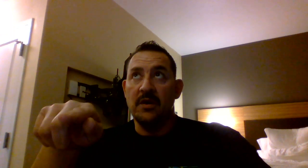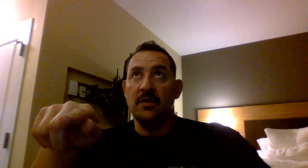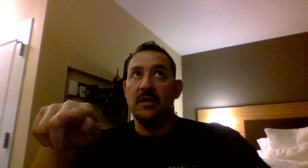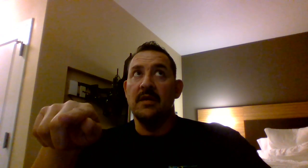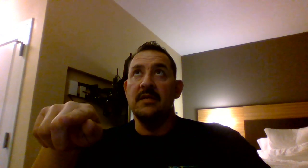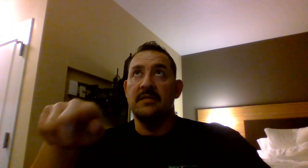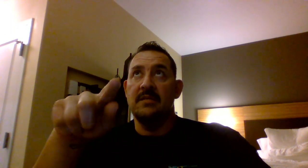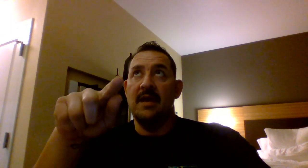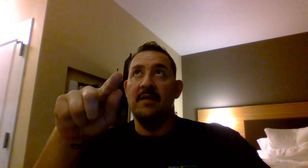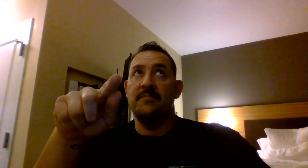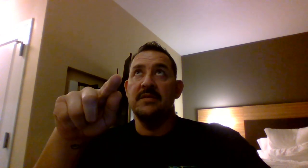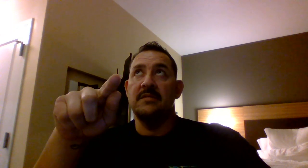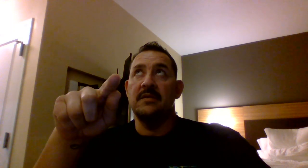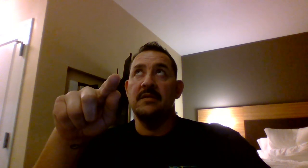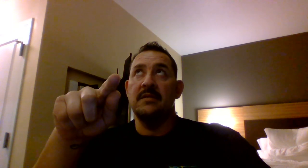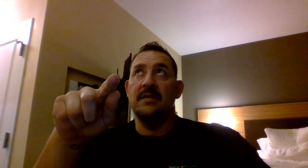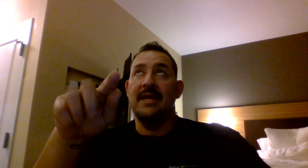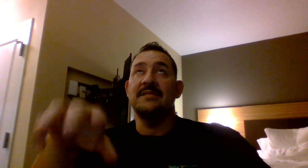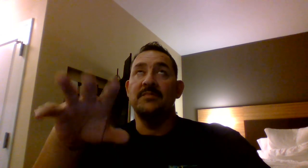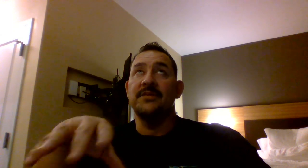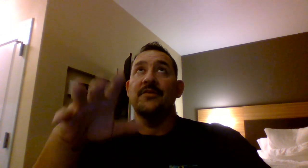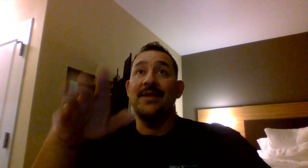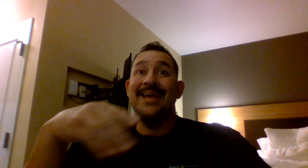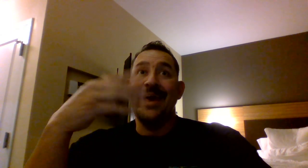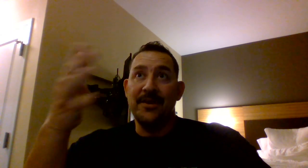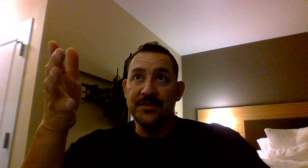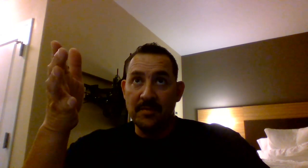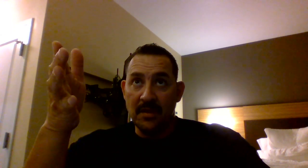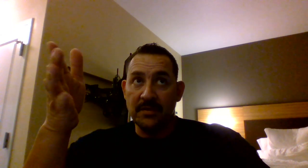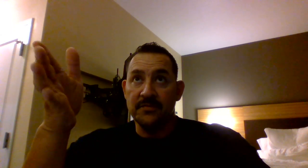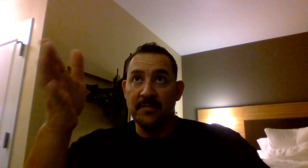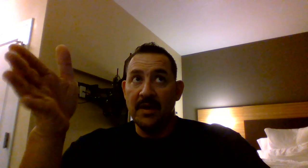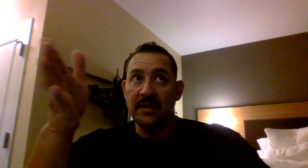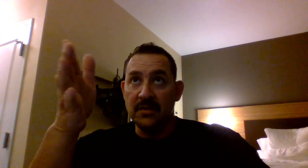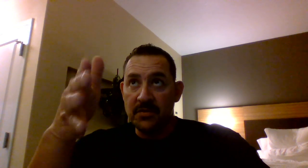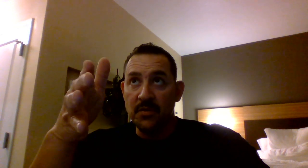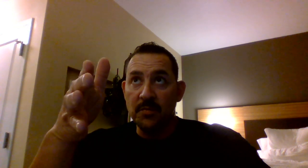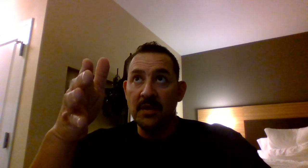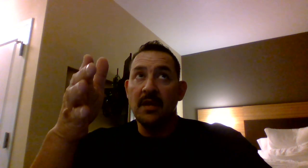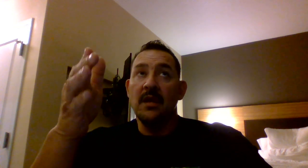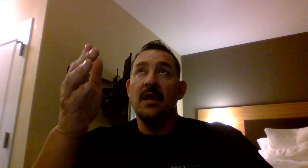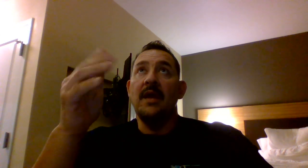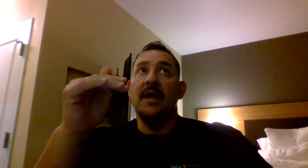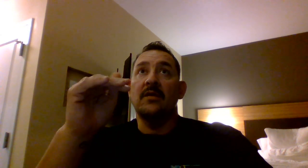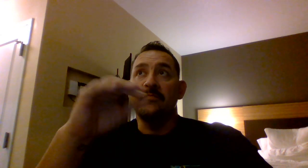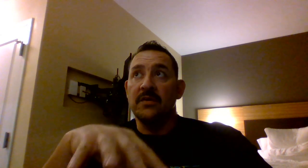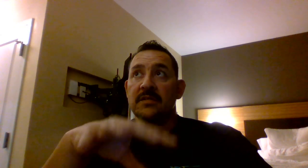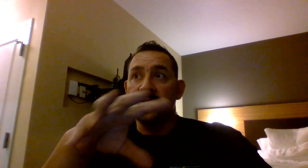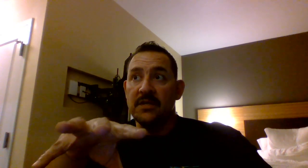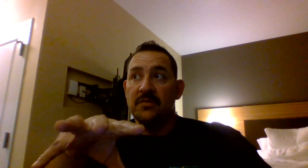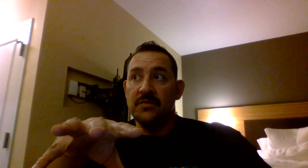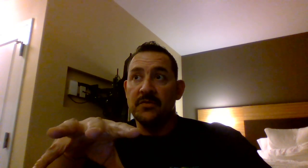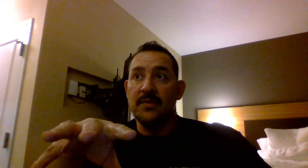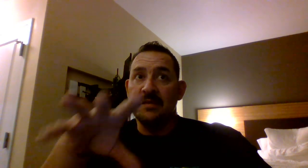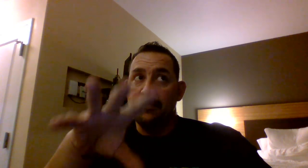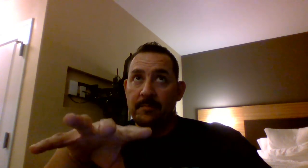water, has the ability to create energy molecules for the body to consume and convert to CO2 as